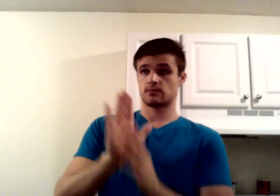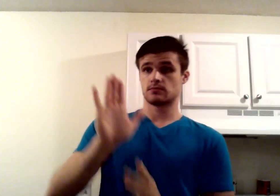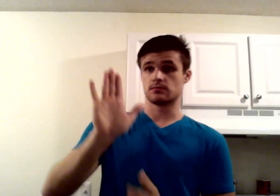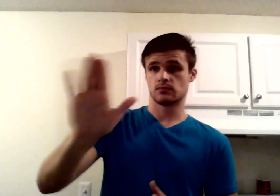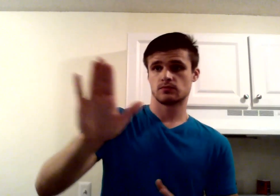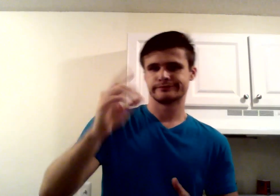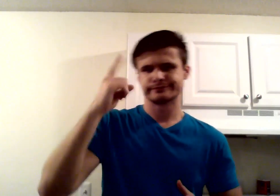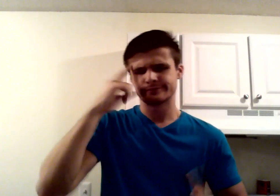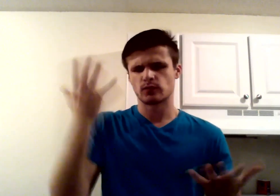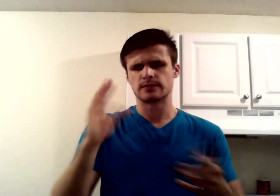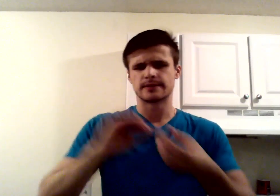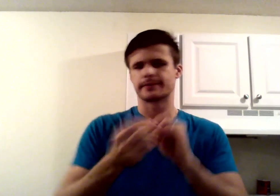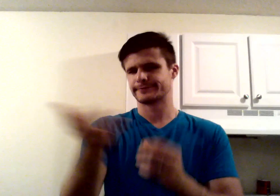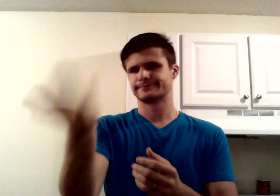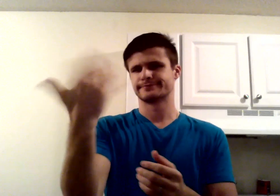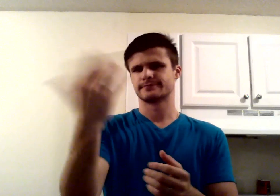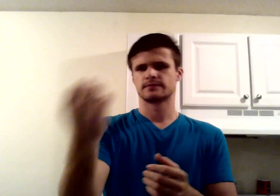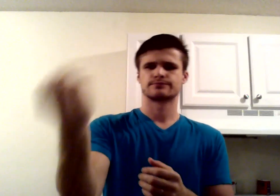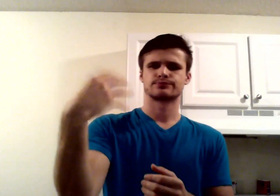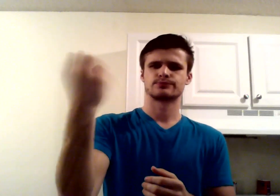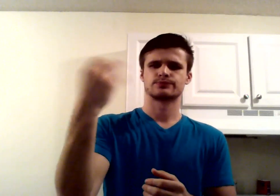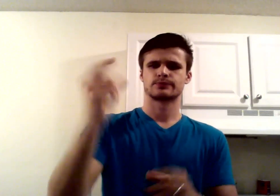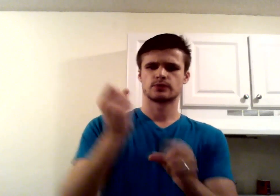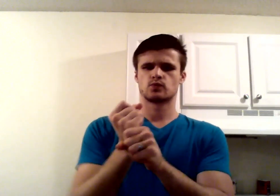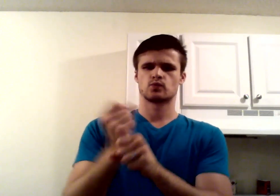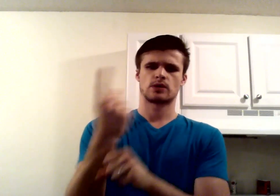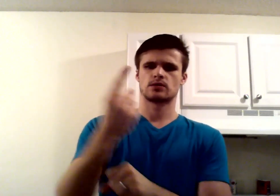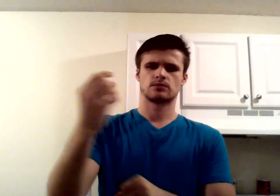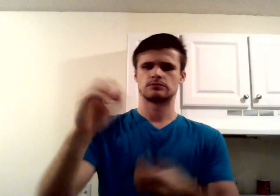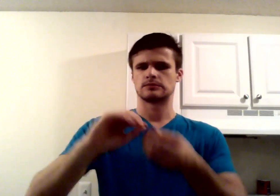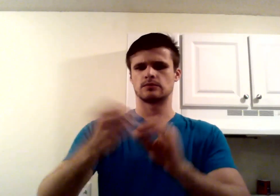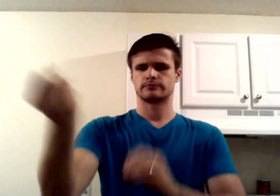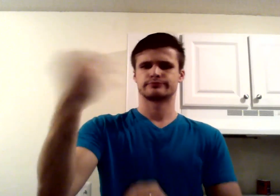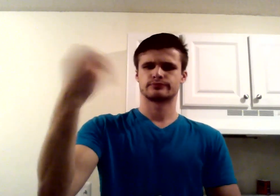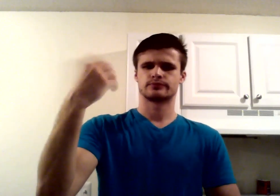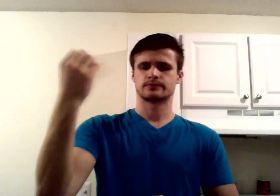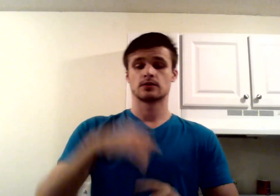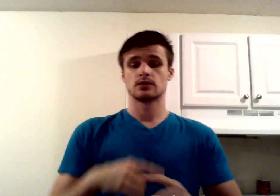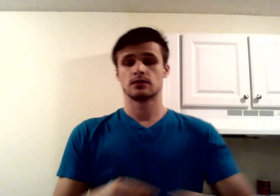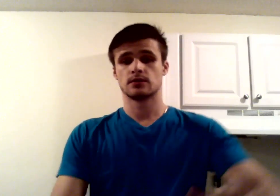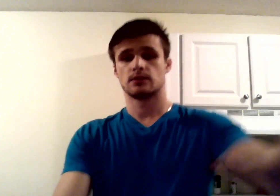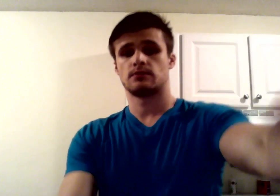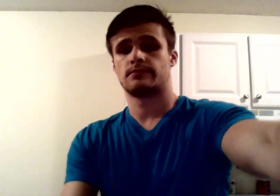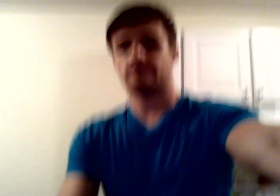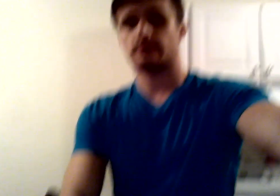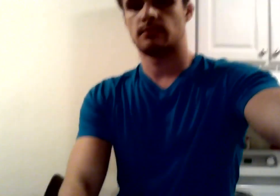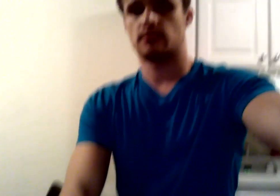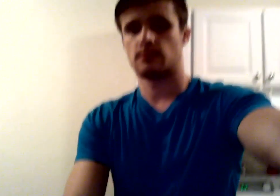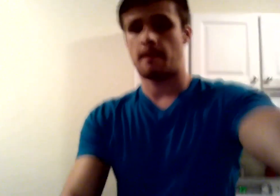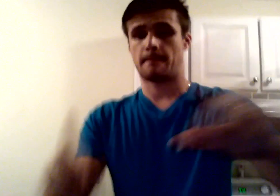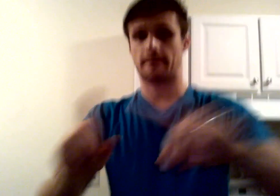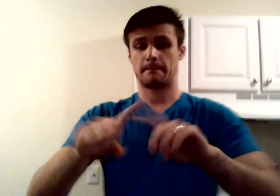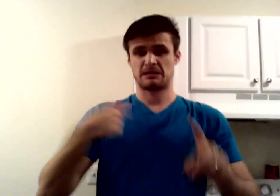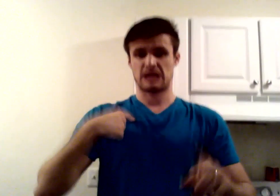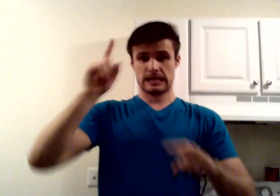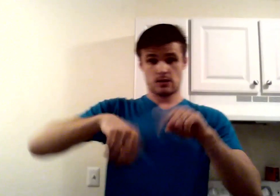what I did is I to randomize the number, I got little tennis balls here and there are numbers written on them, okay, from 1 to 9.